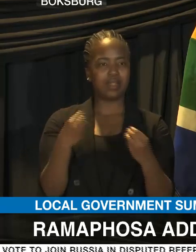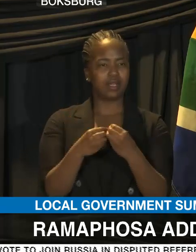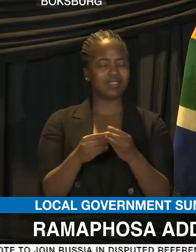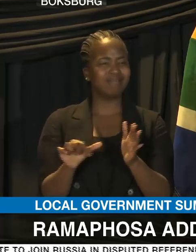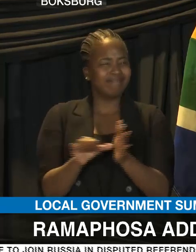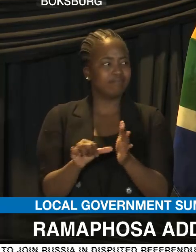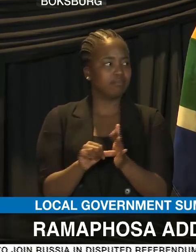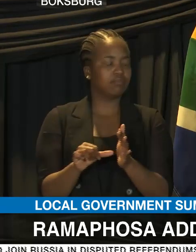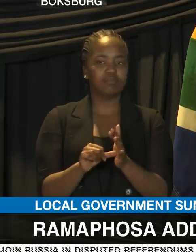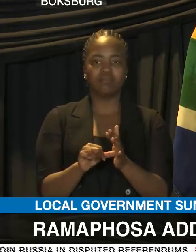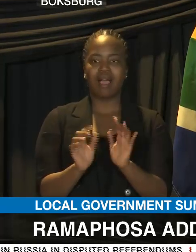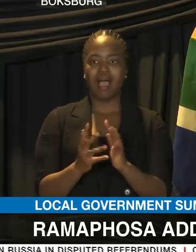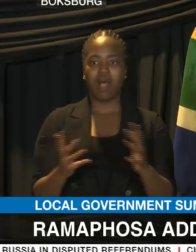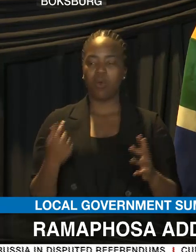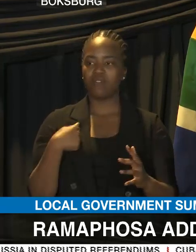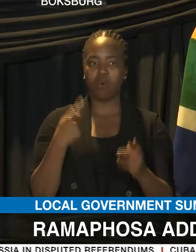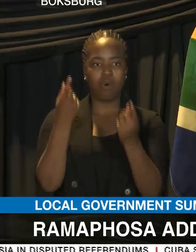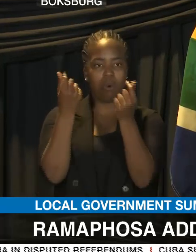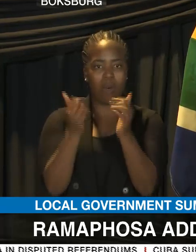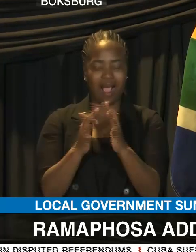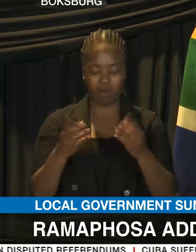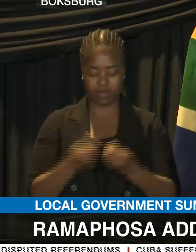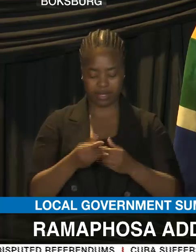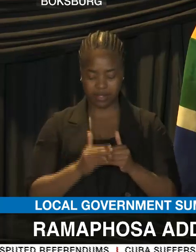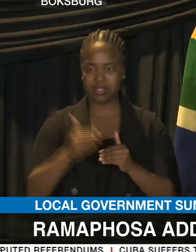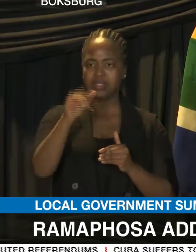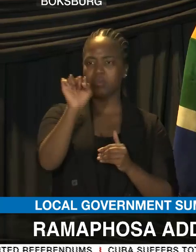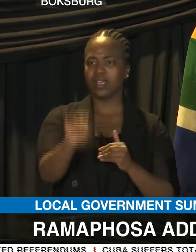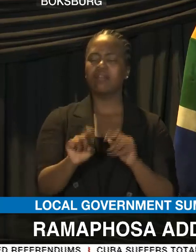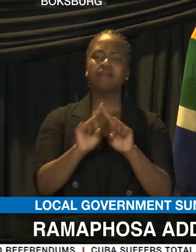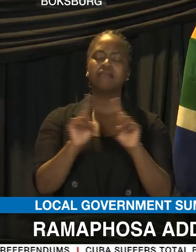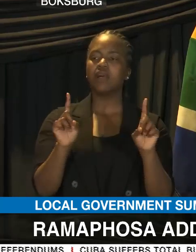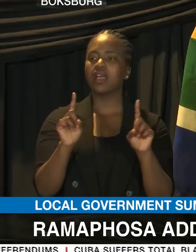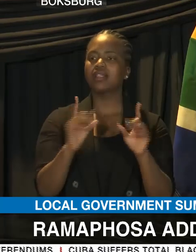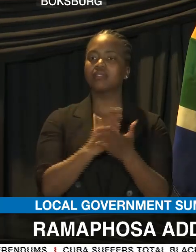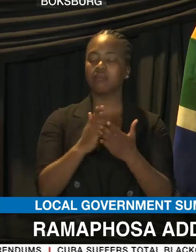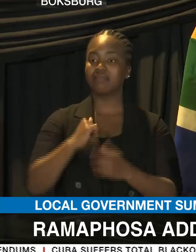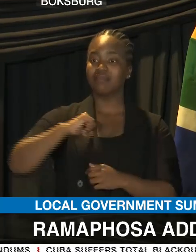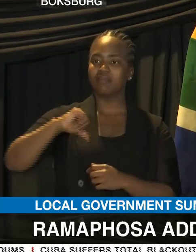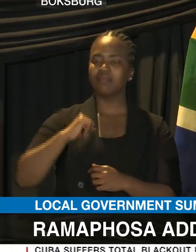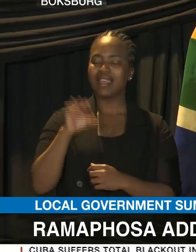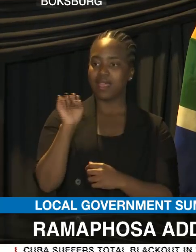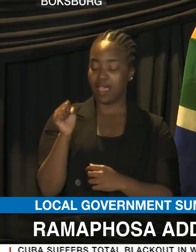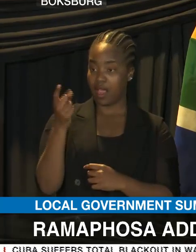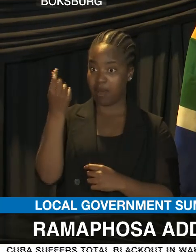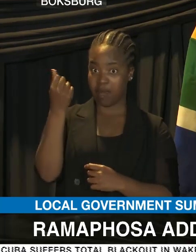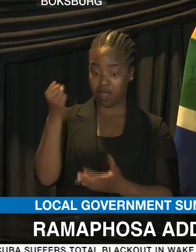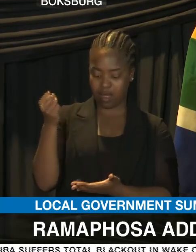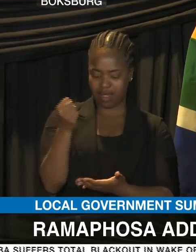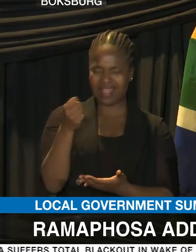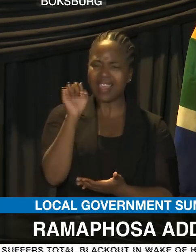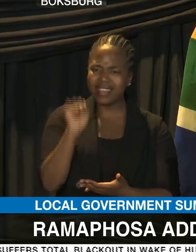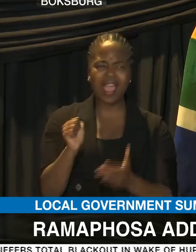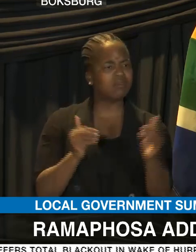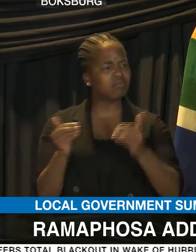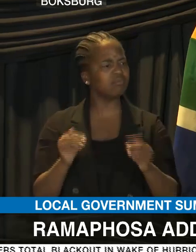prioritizing fiscal sustainability, but also sound municipal financial governance